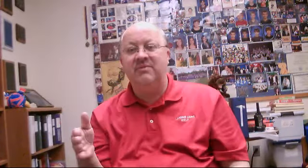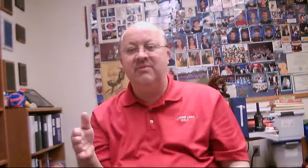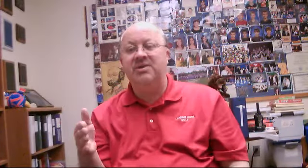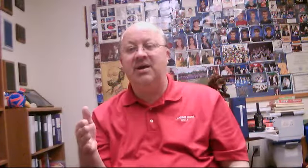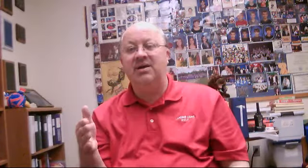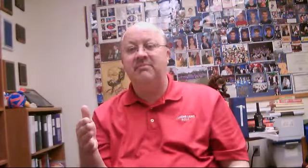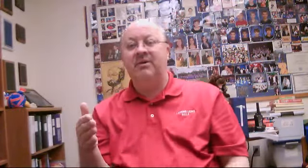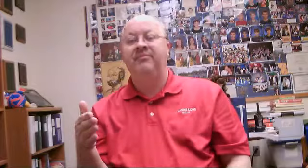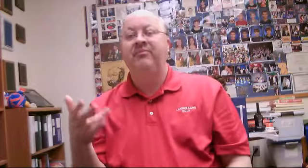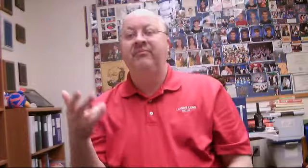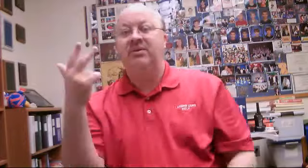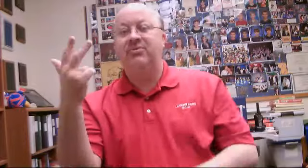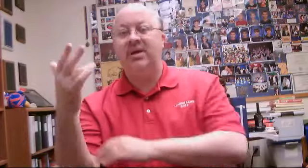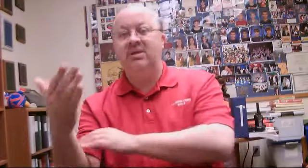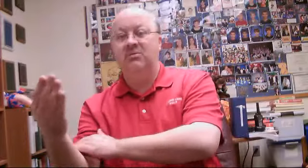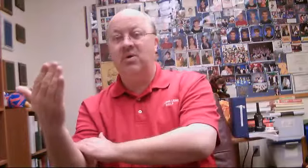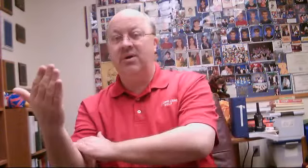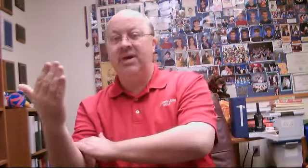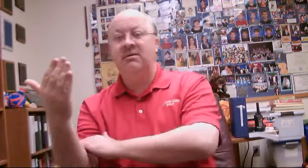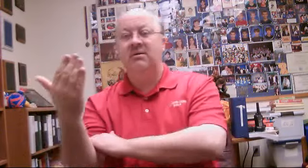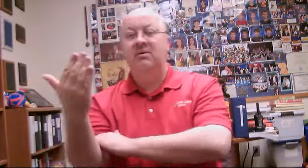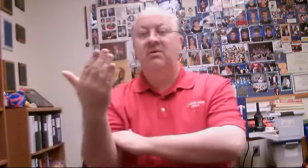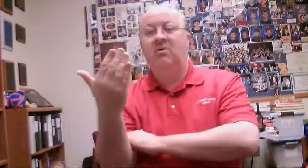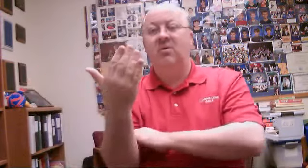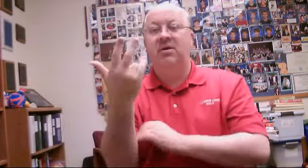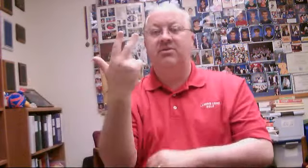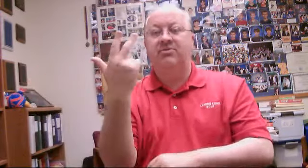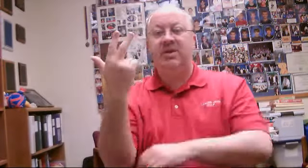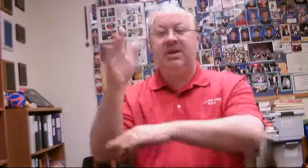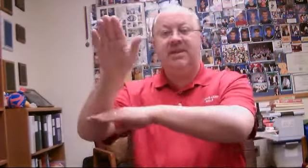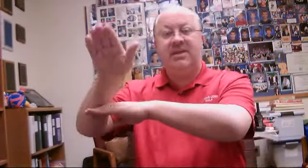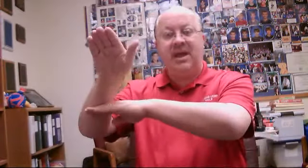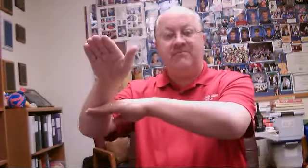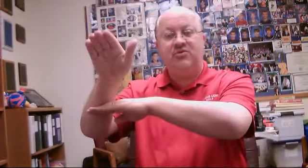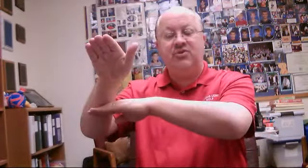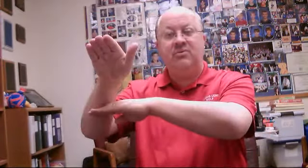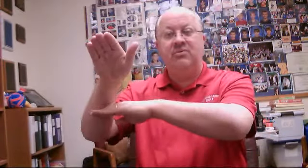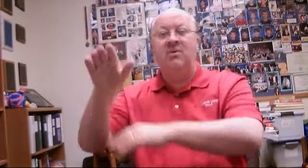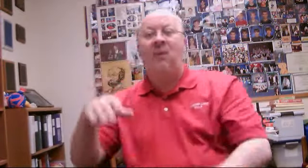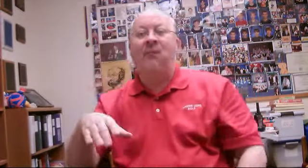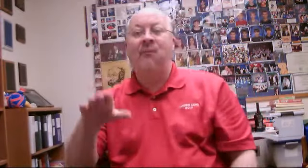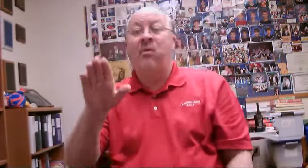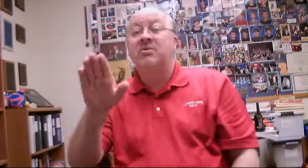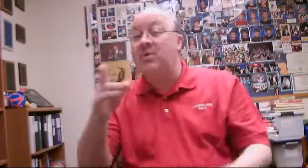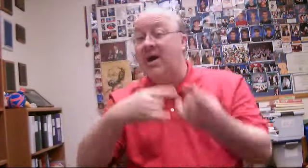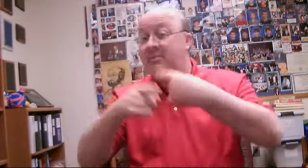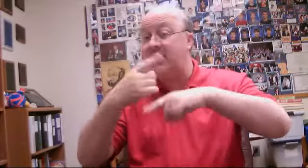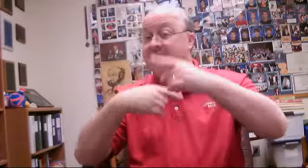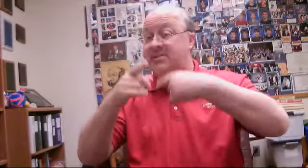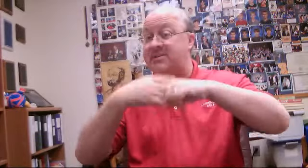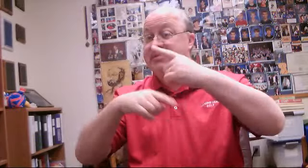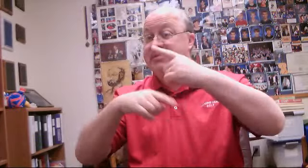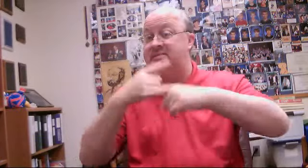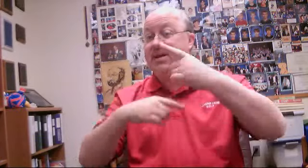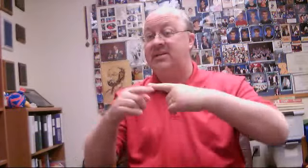you're talking about 3 in the morning or 3 in the afternoon. So I would have a tendency to sign it like